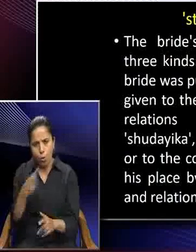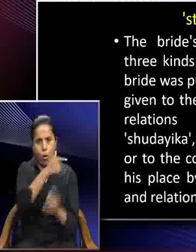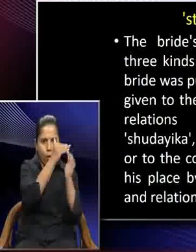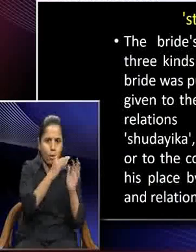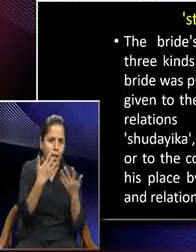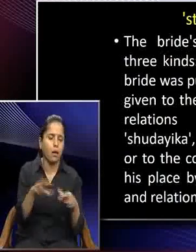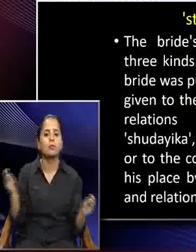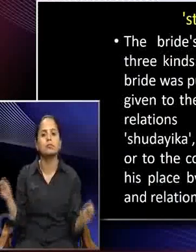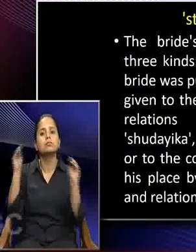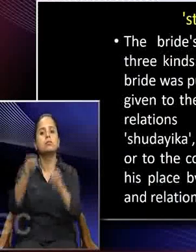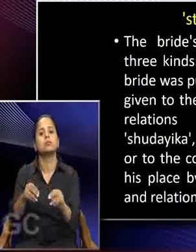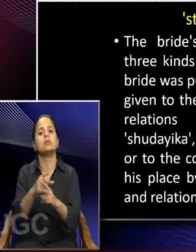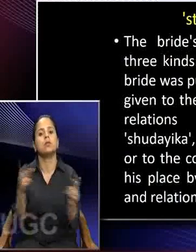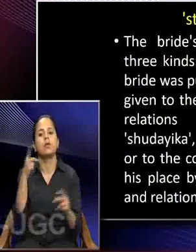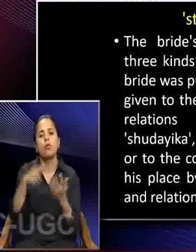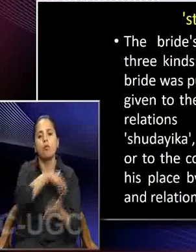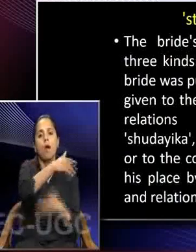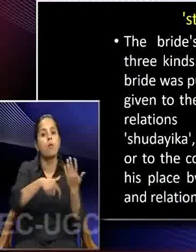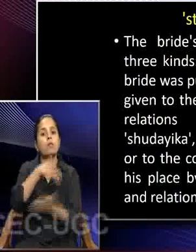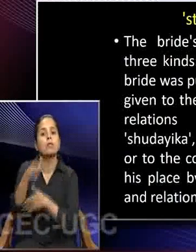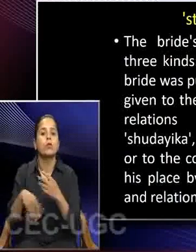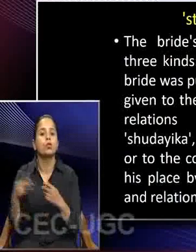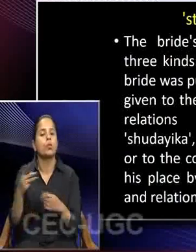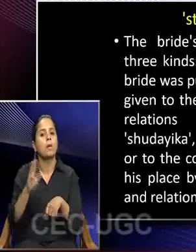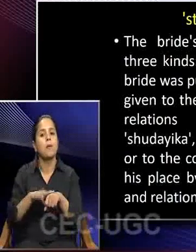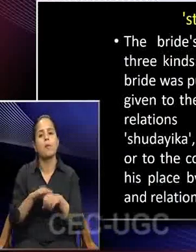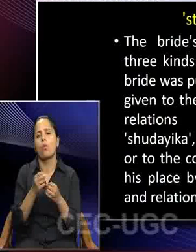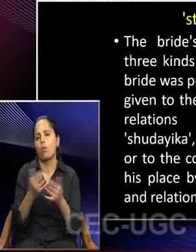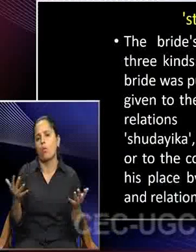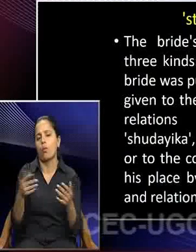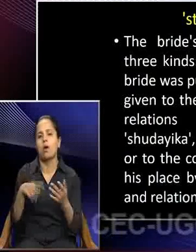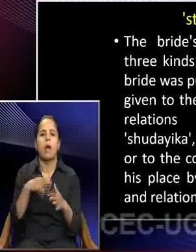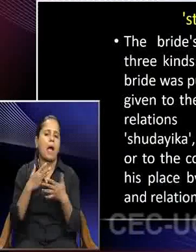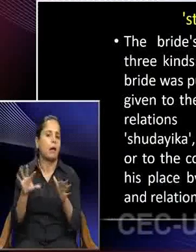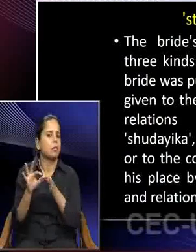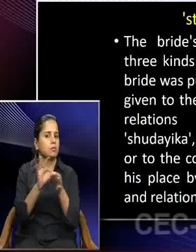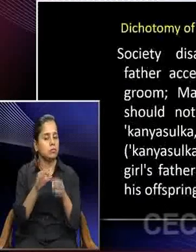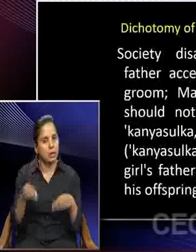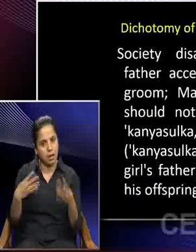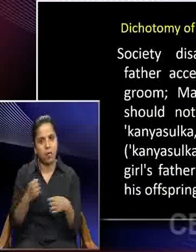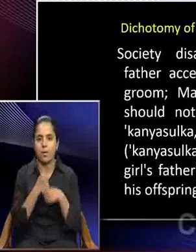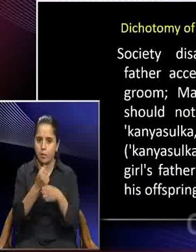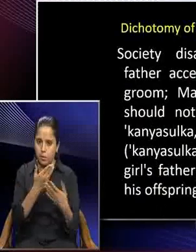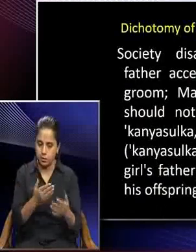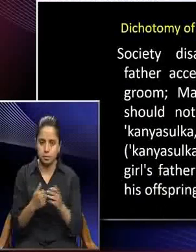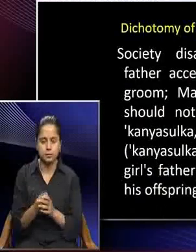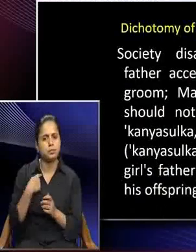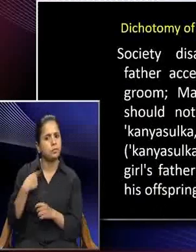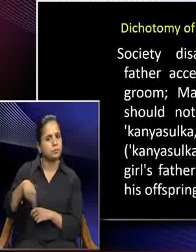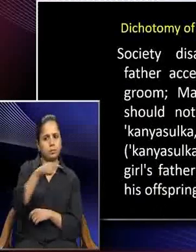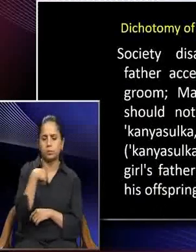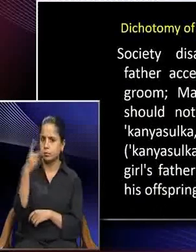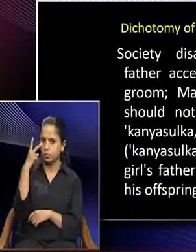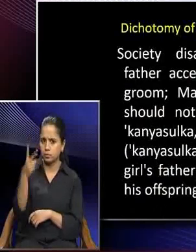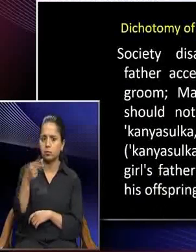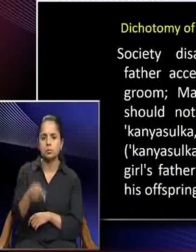place by the respective family members and the relations. So we see that there was